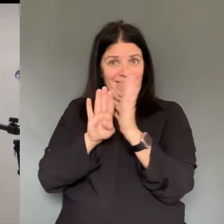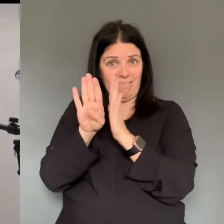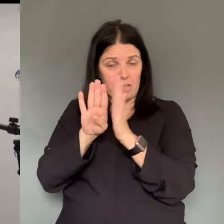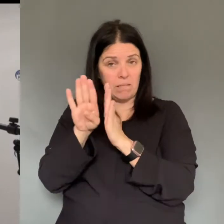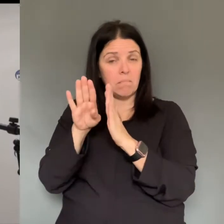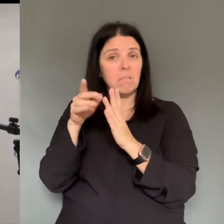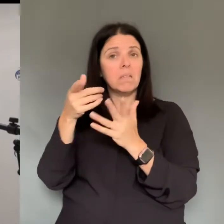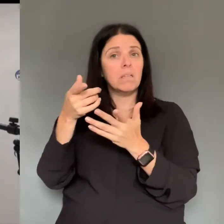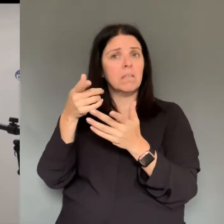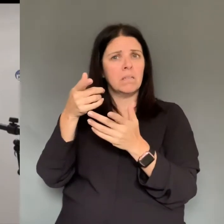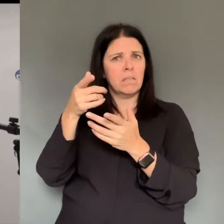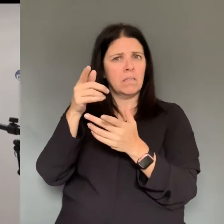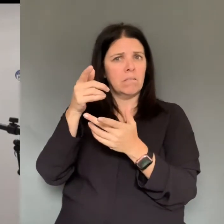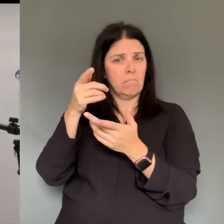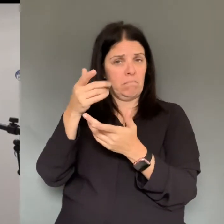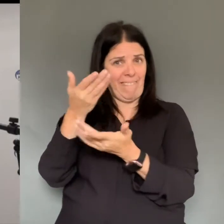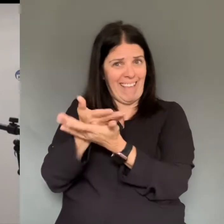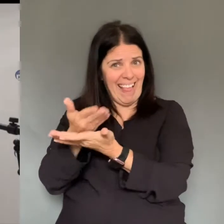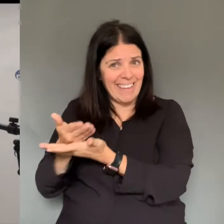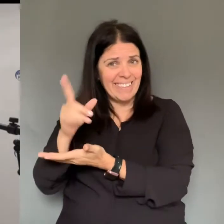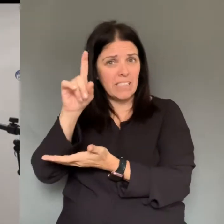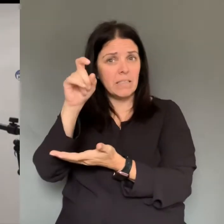Okay, thank you very much.